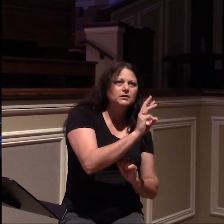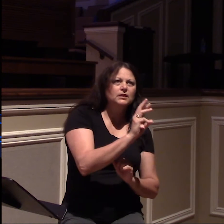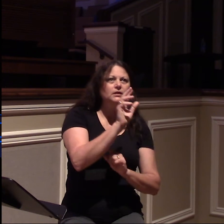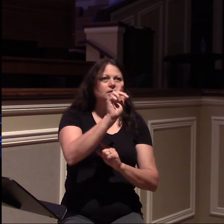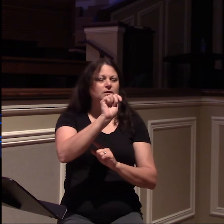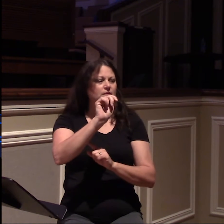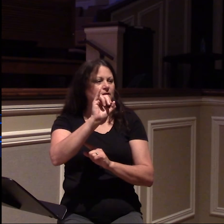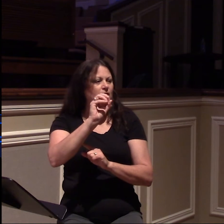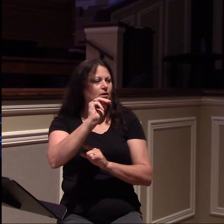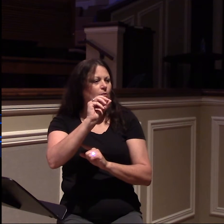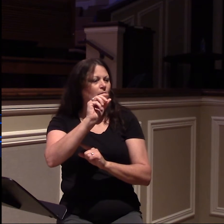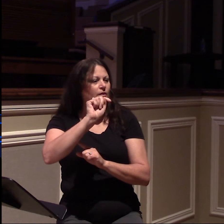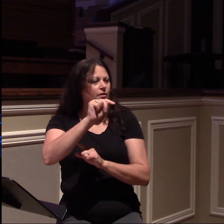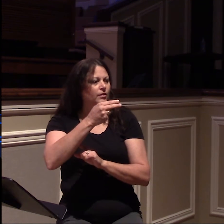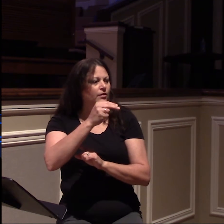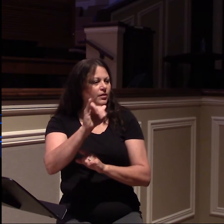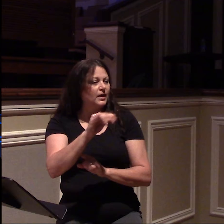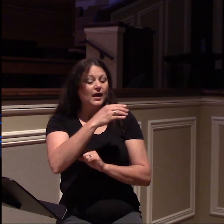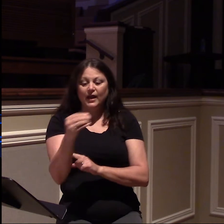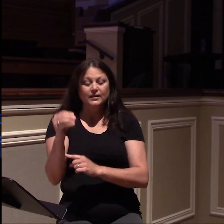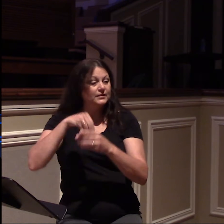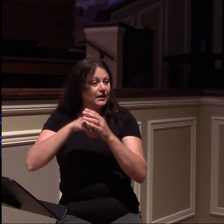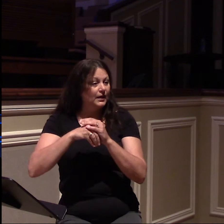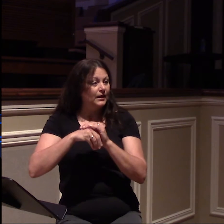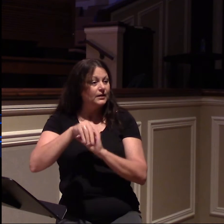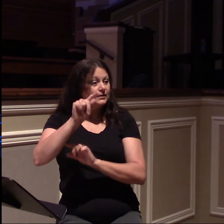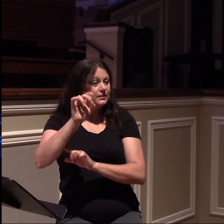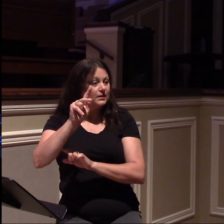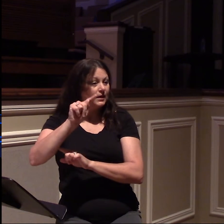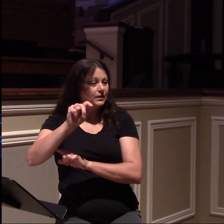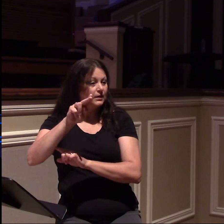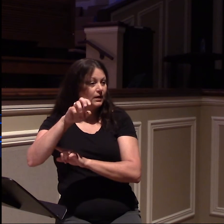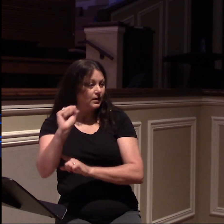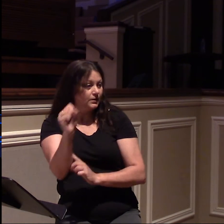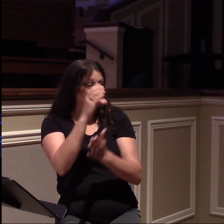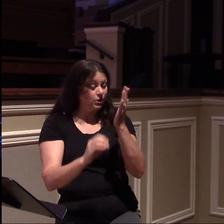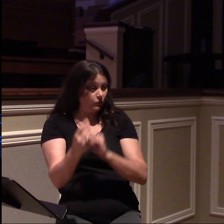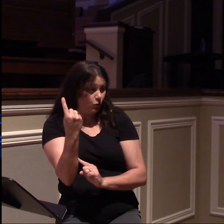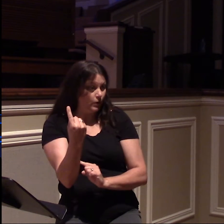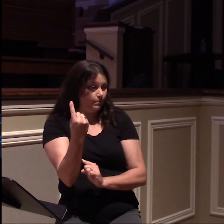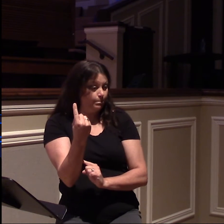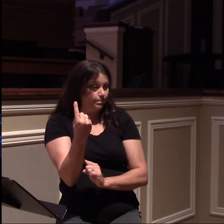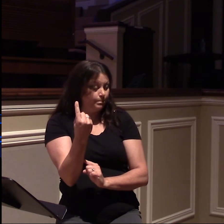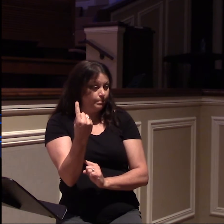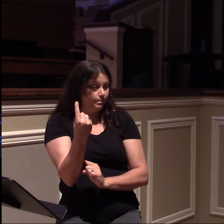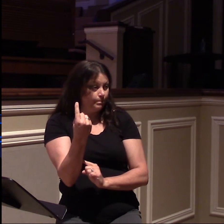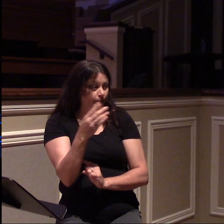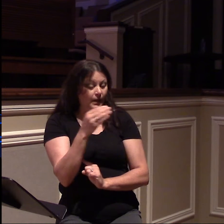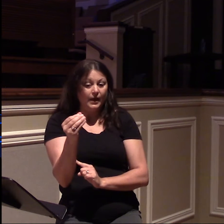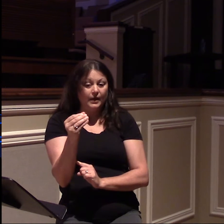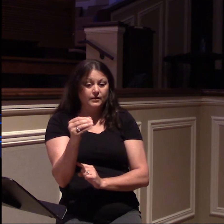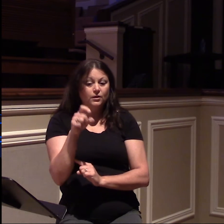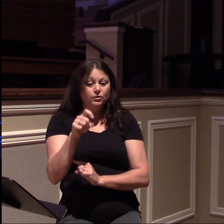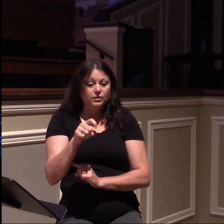themes, three essential categories of characteristic. The first one, and I want you to know this and be praying,